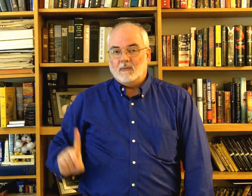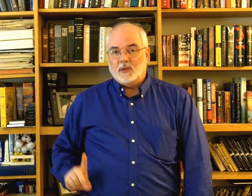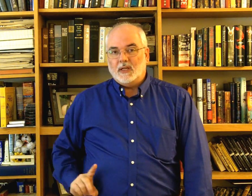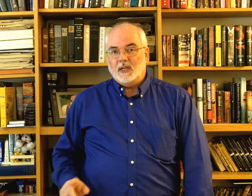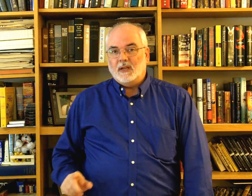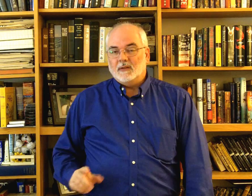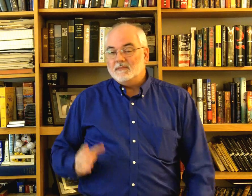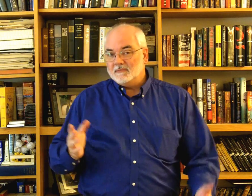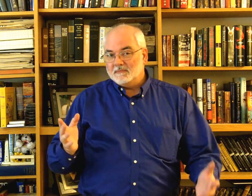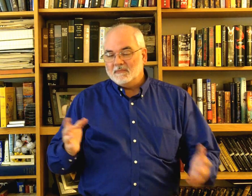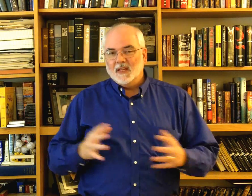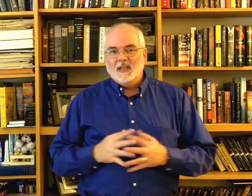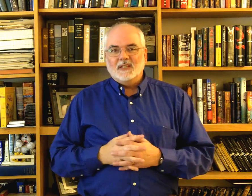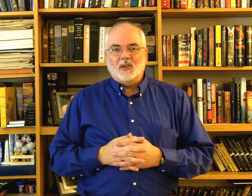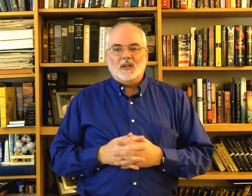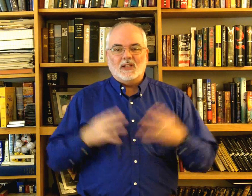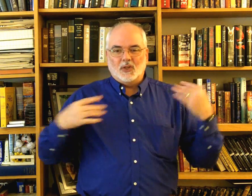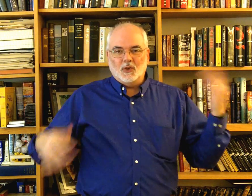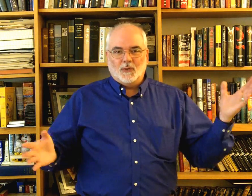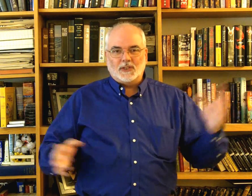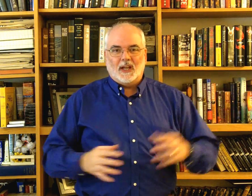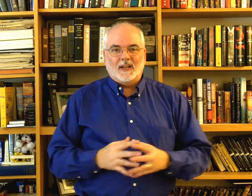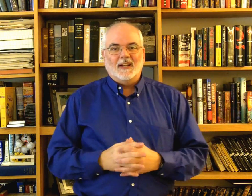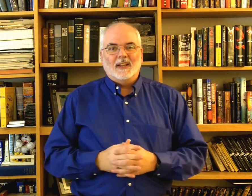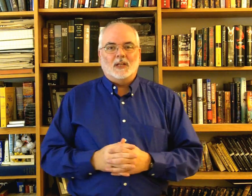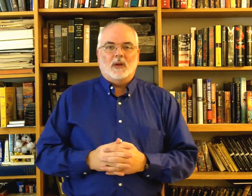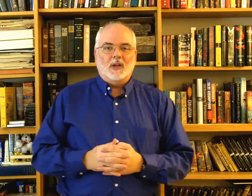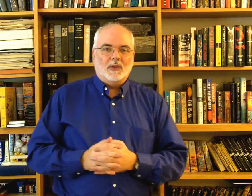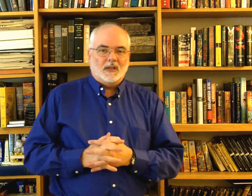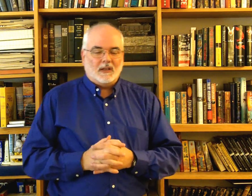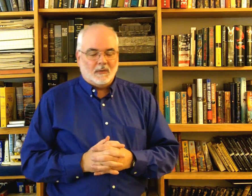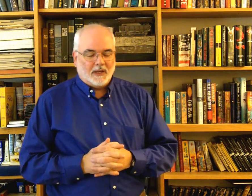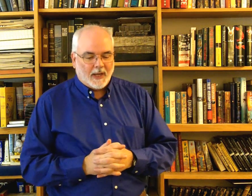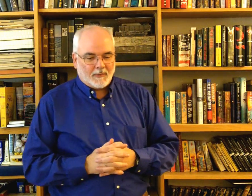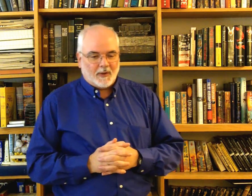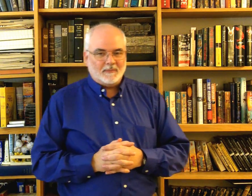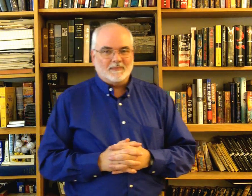with a D. So it's a useful sign. That's why I go into a little bit of depth there.